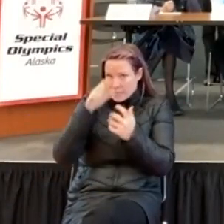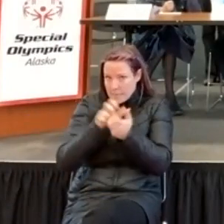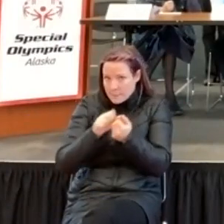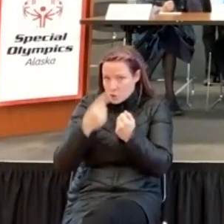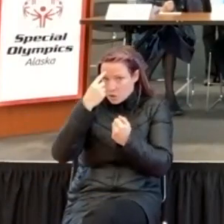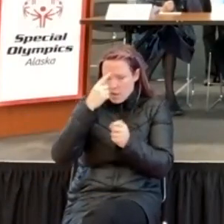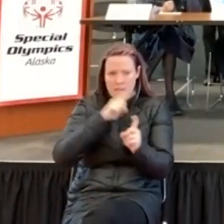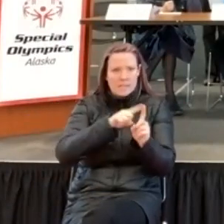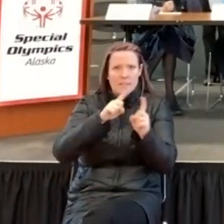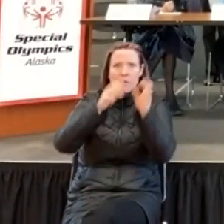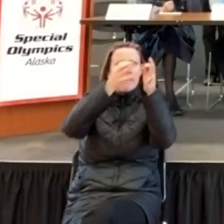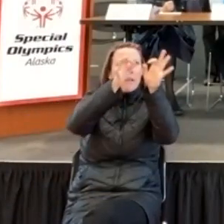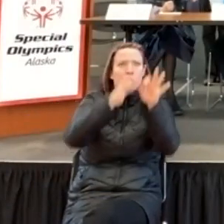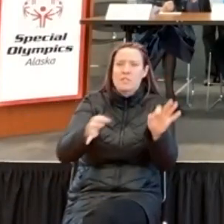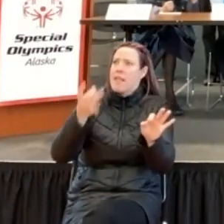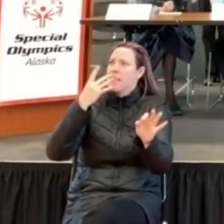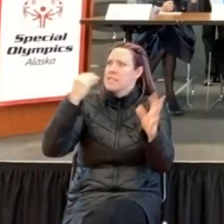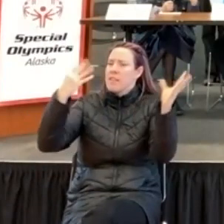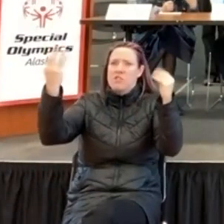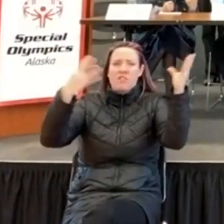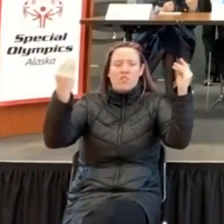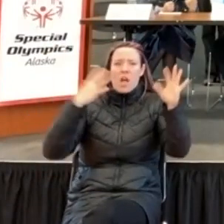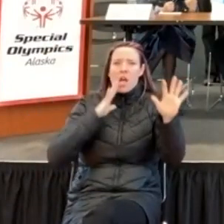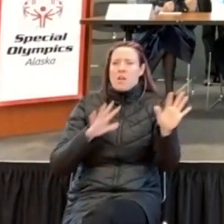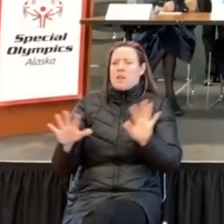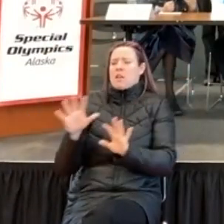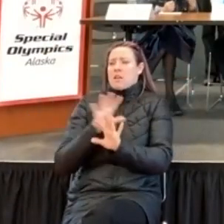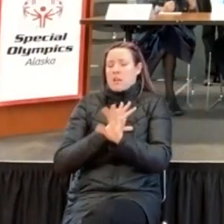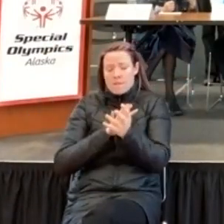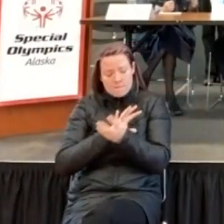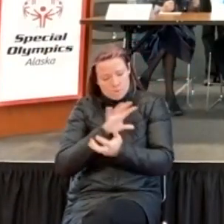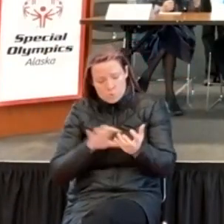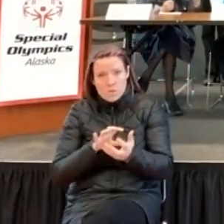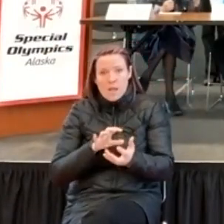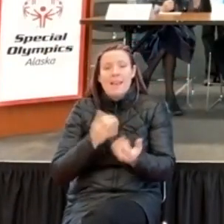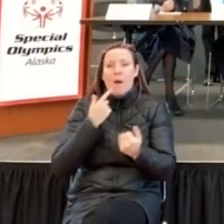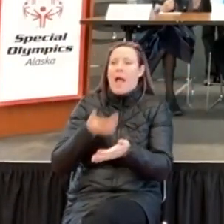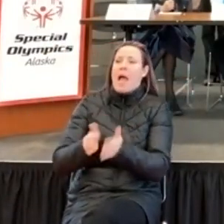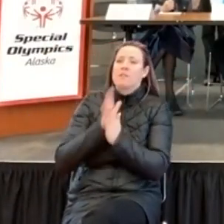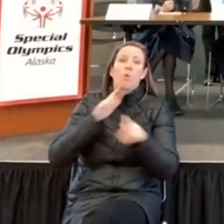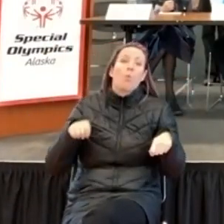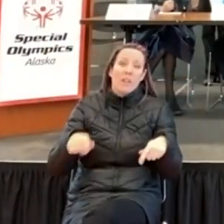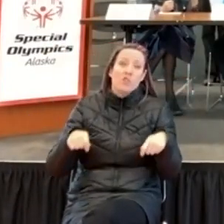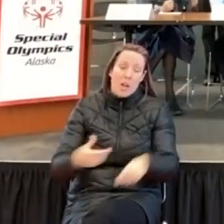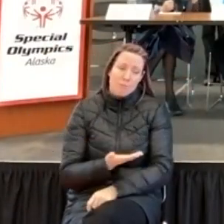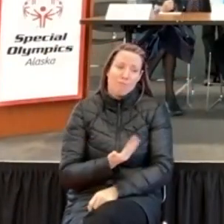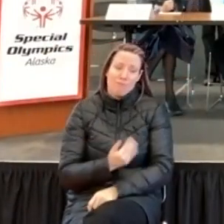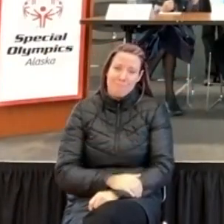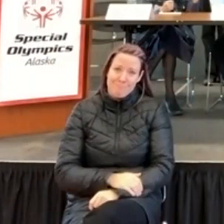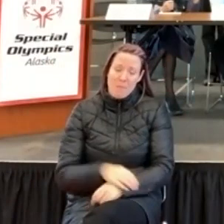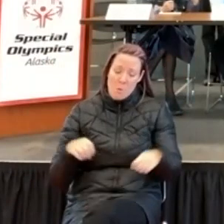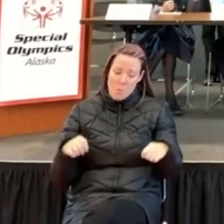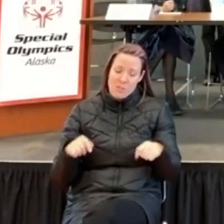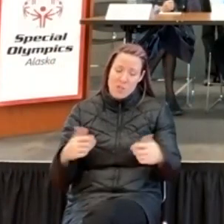different languages and flashing lights and other things, I get confused. I now ask for a wheelchair because it